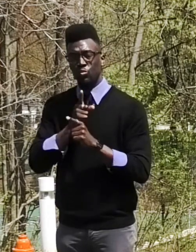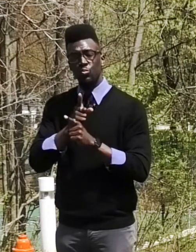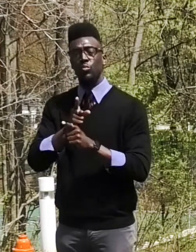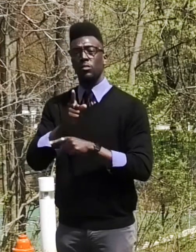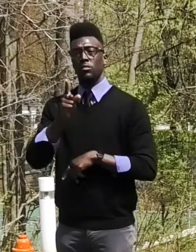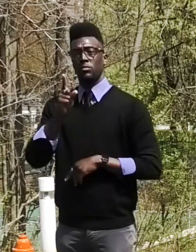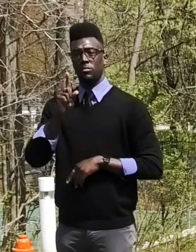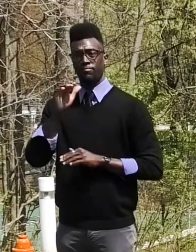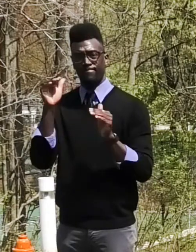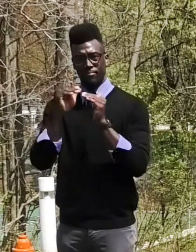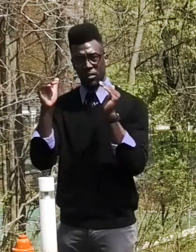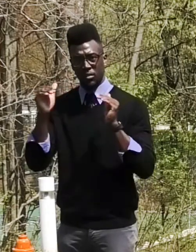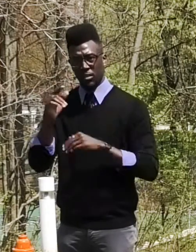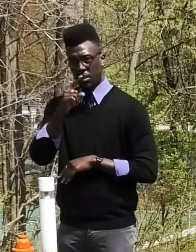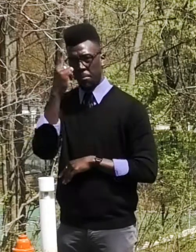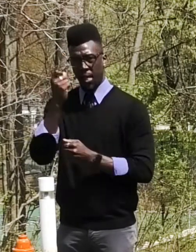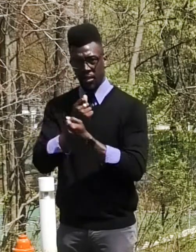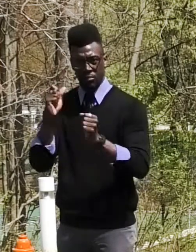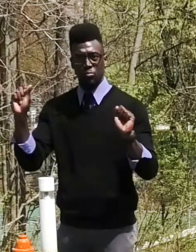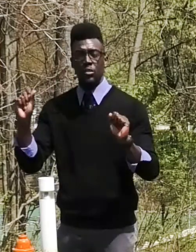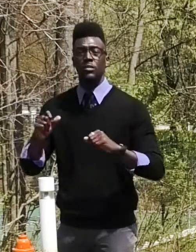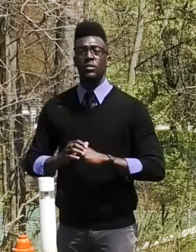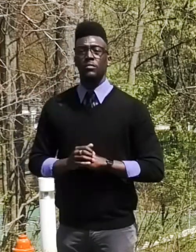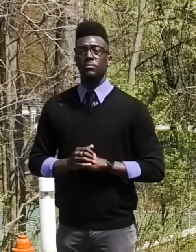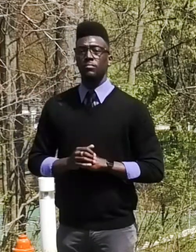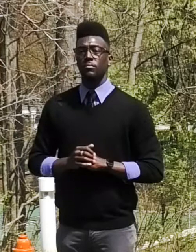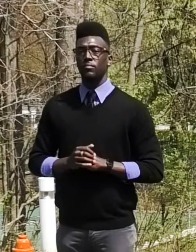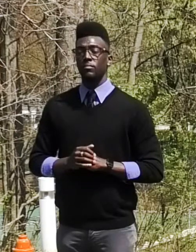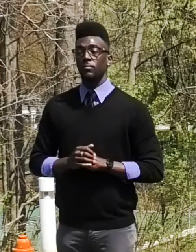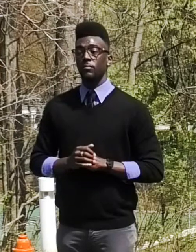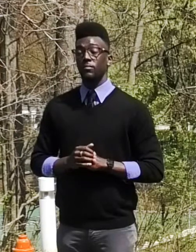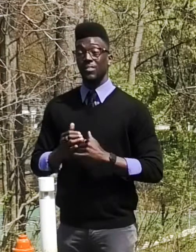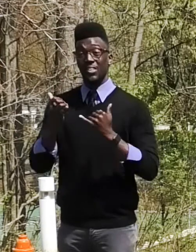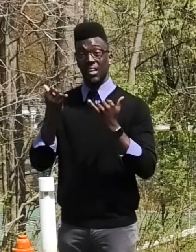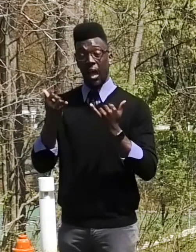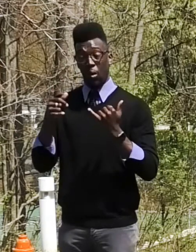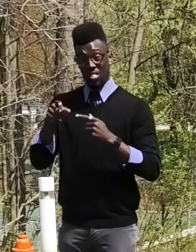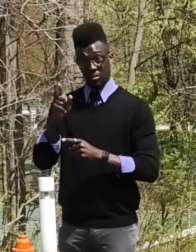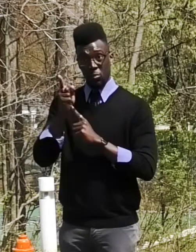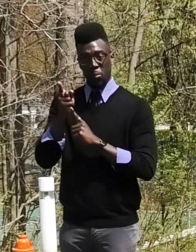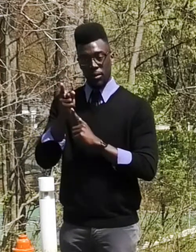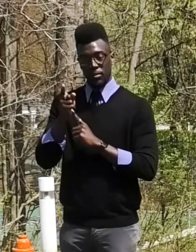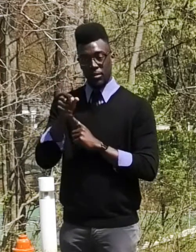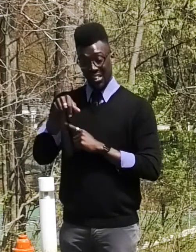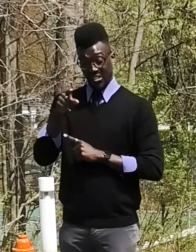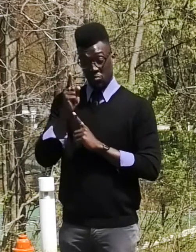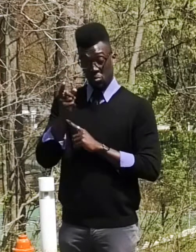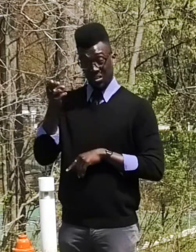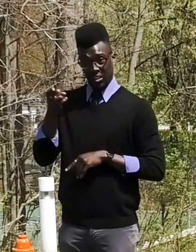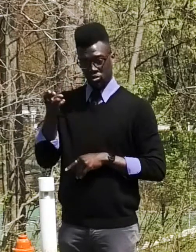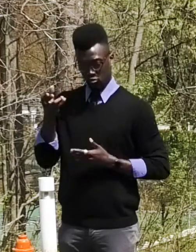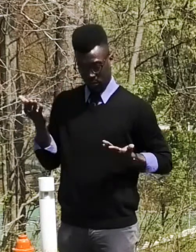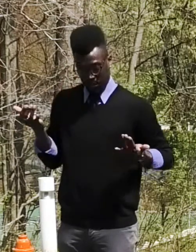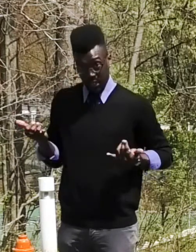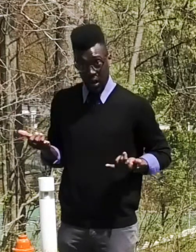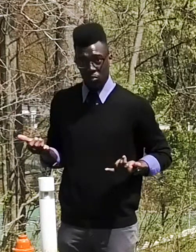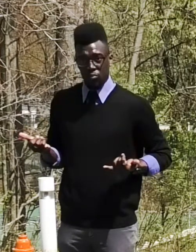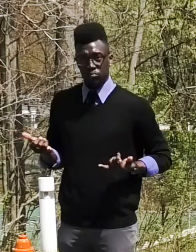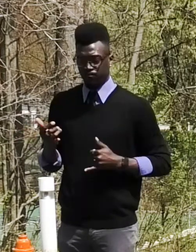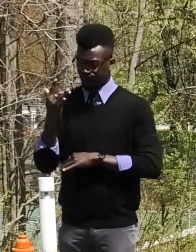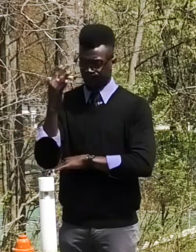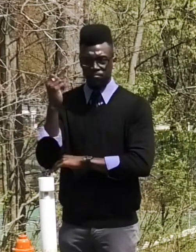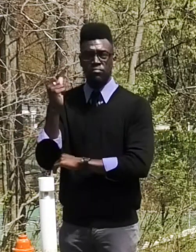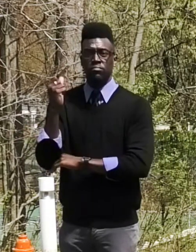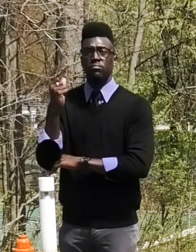Black liberation. This moment in history, this is a moment in history to critically